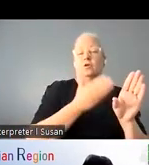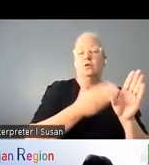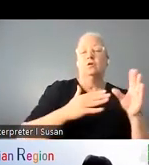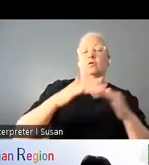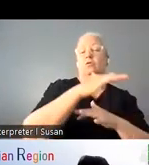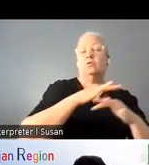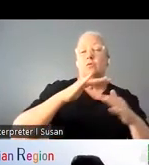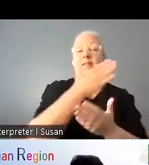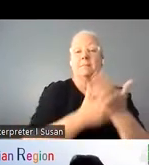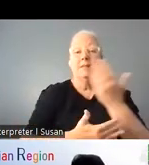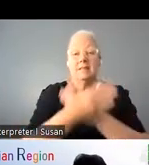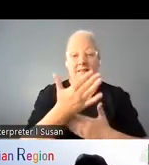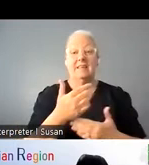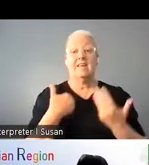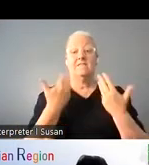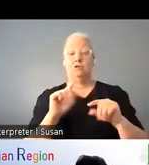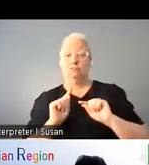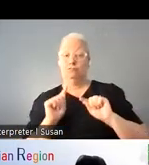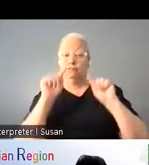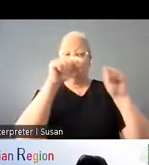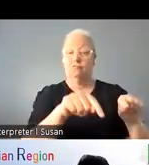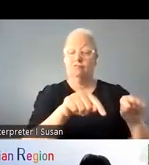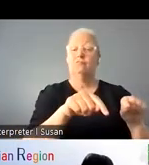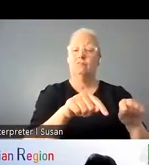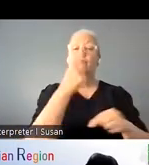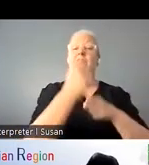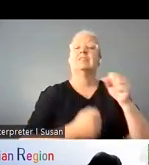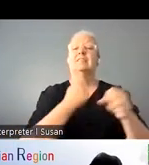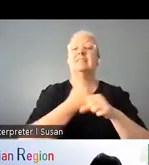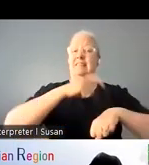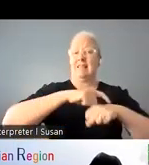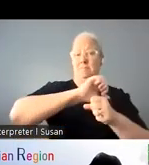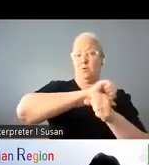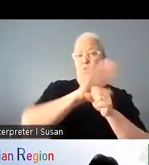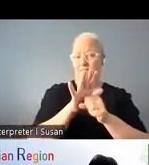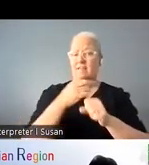I visited last year during pandemic. And